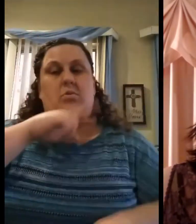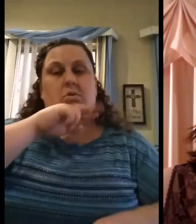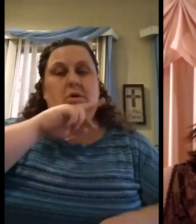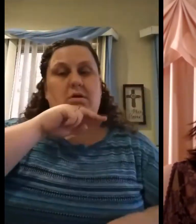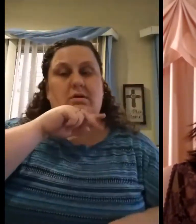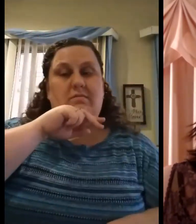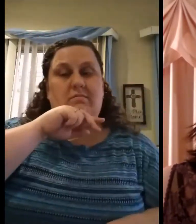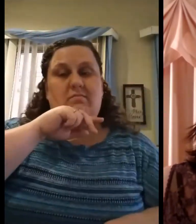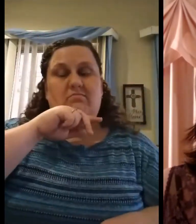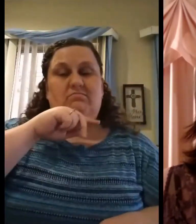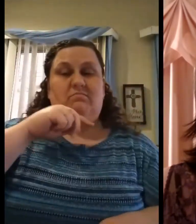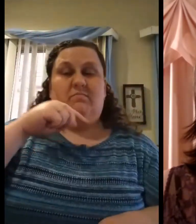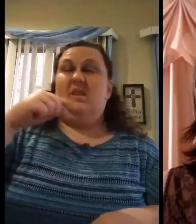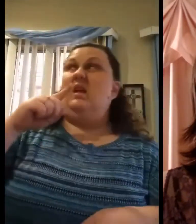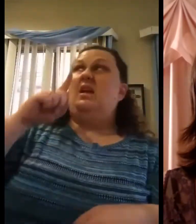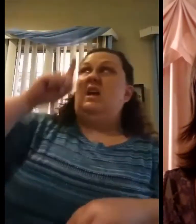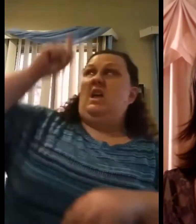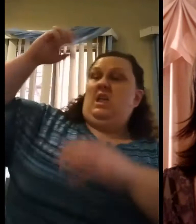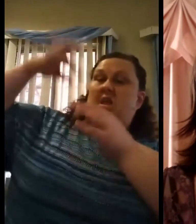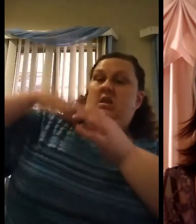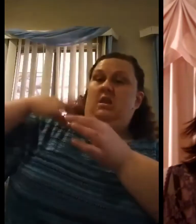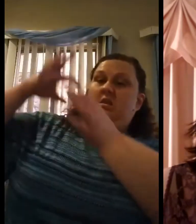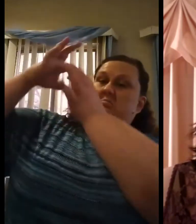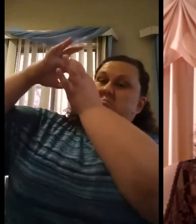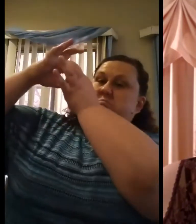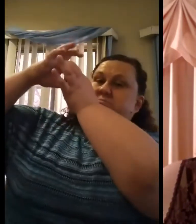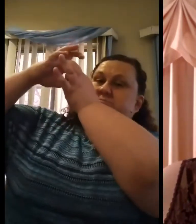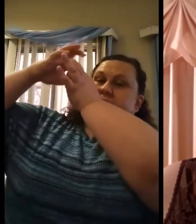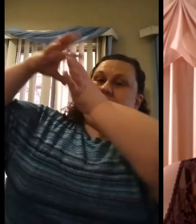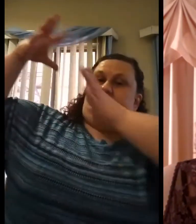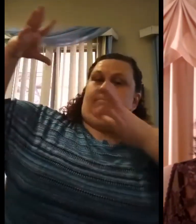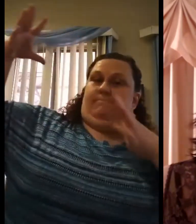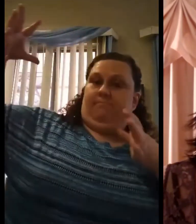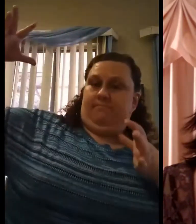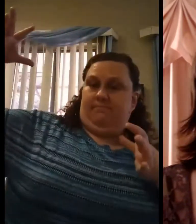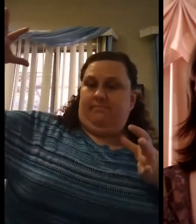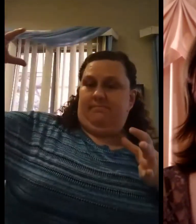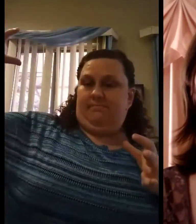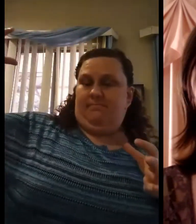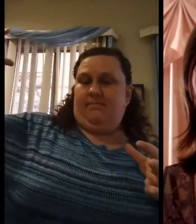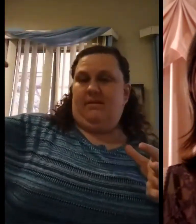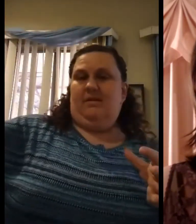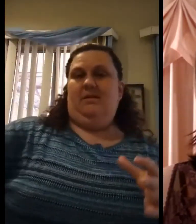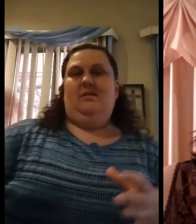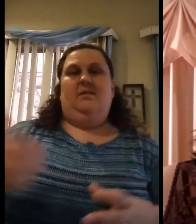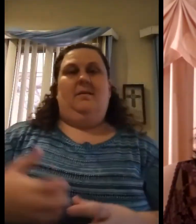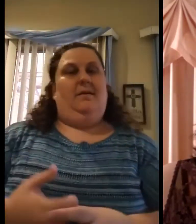Thank you.